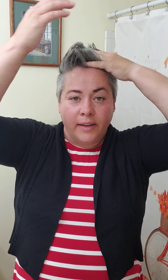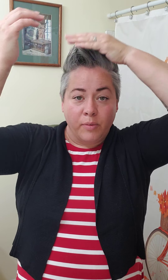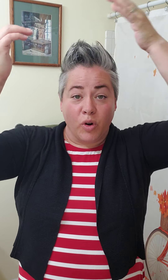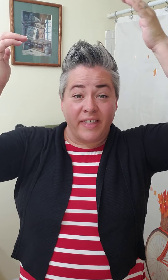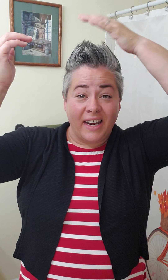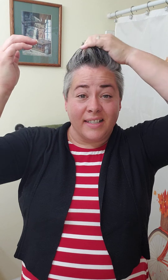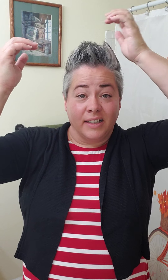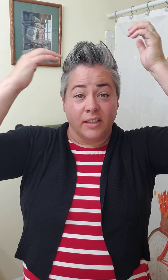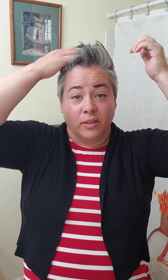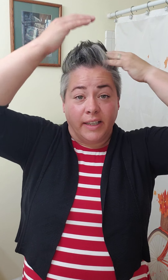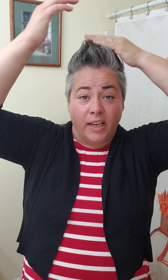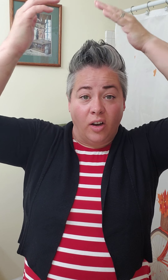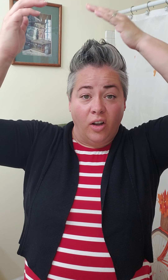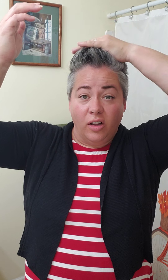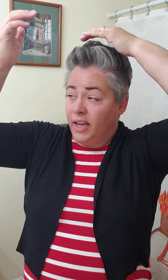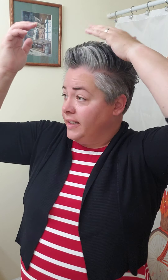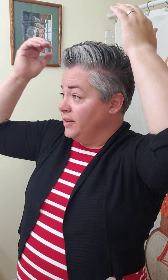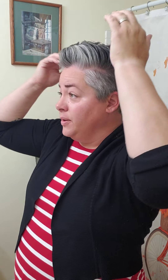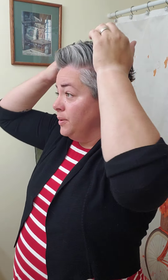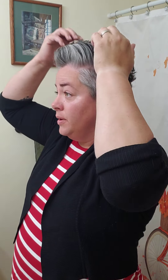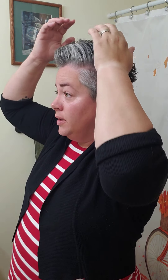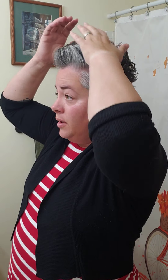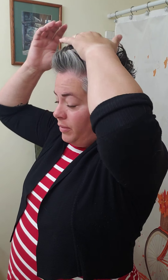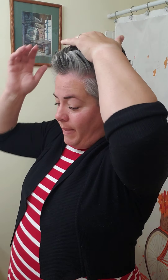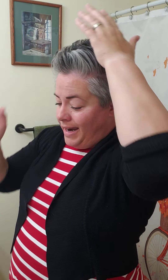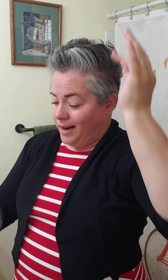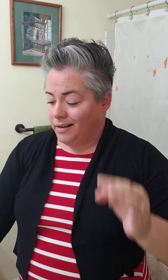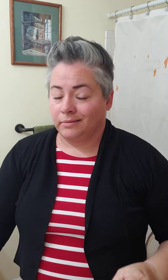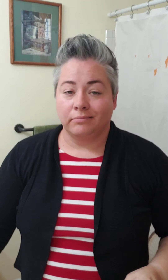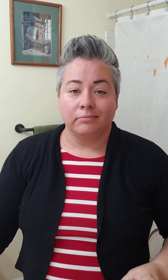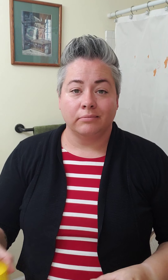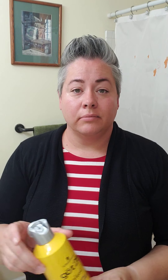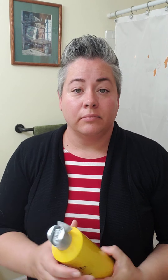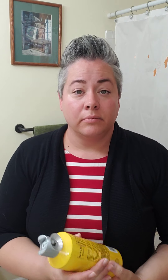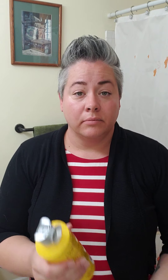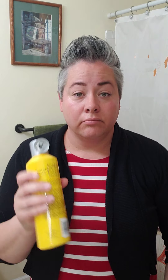more. That is literally all I do with my hair.